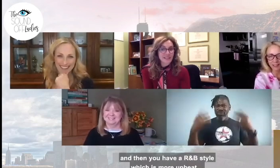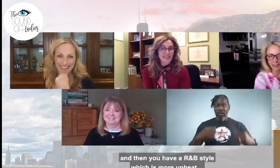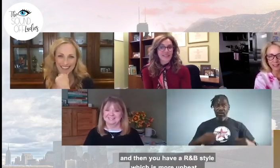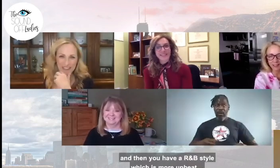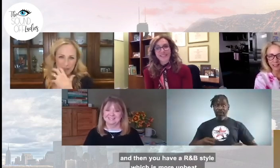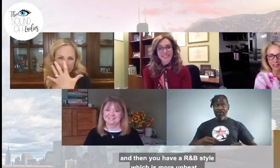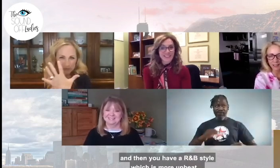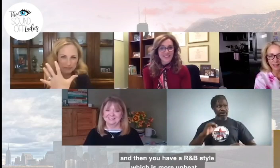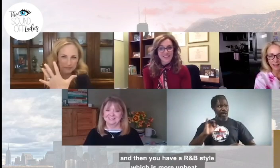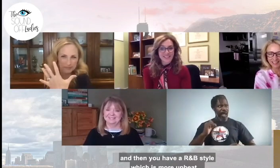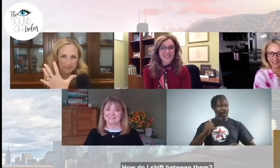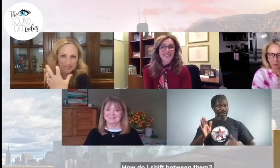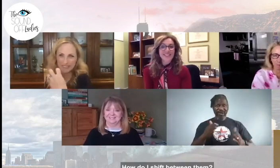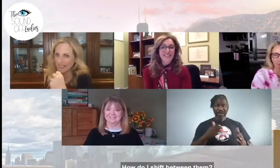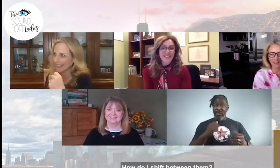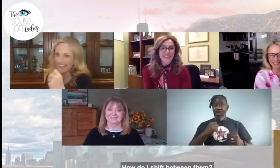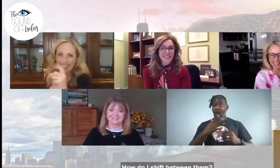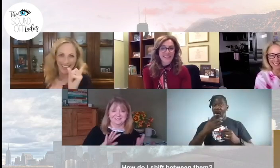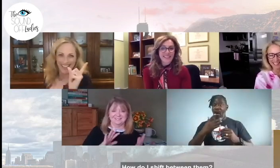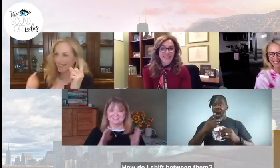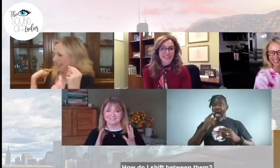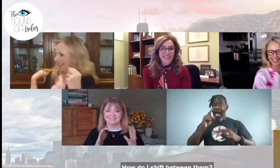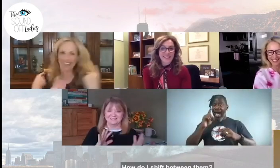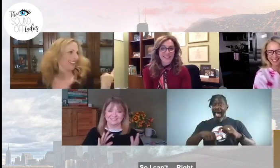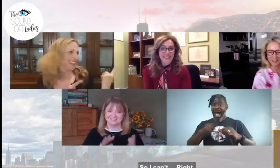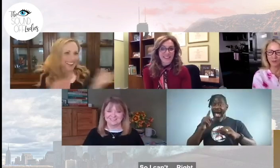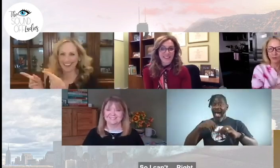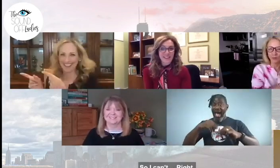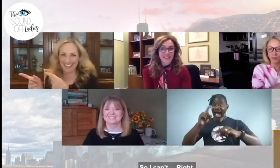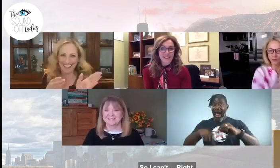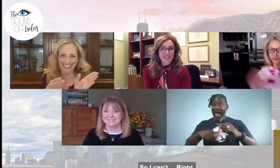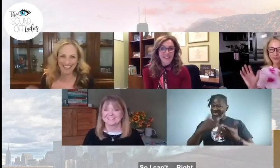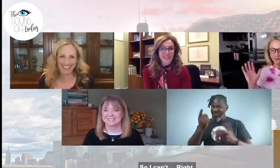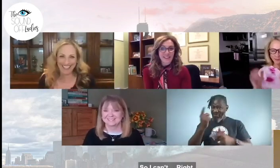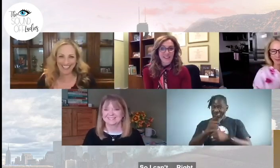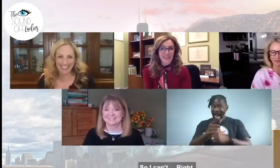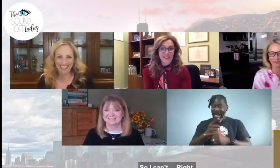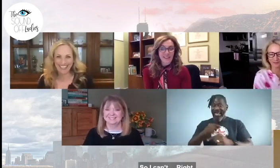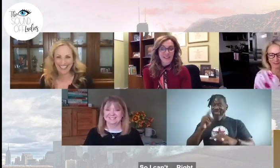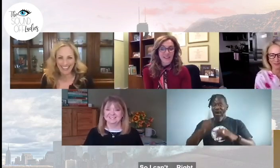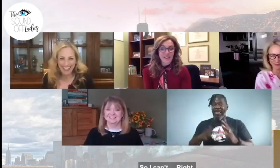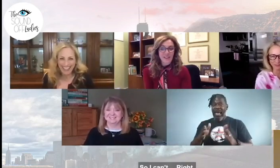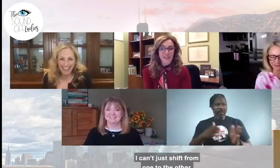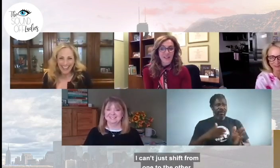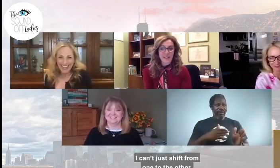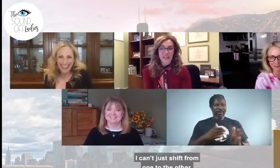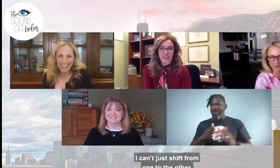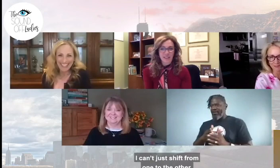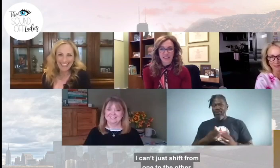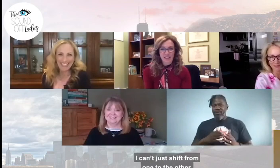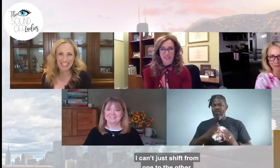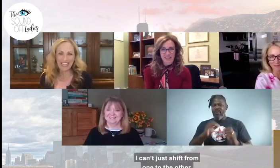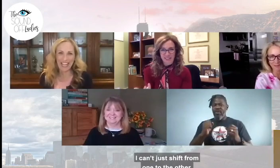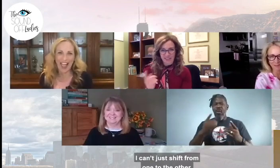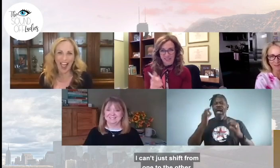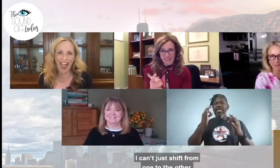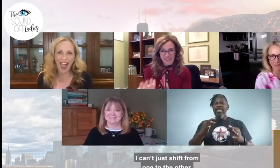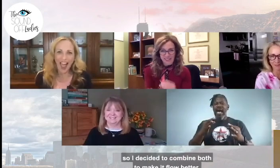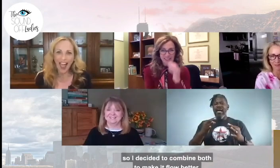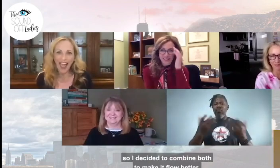And then when you have R&B style, and I just didn't know how to shift between those. So I can't just roll shift like this.